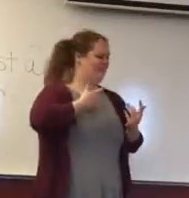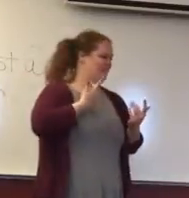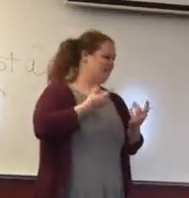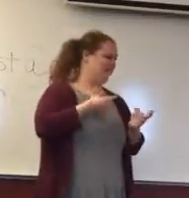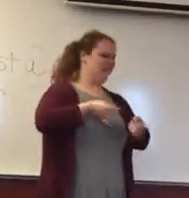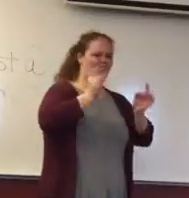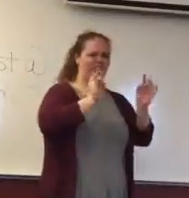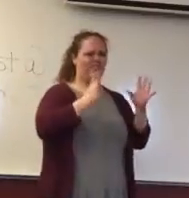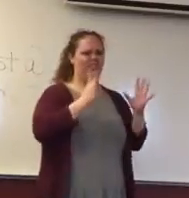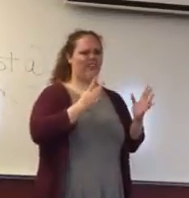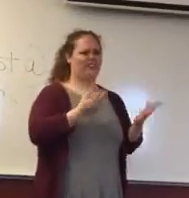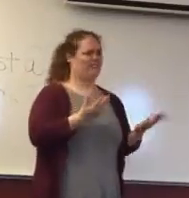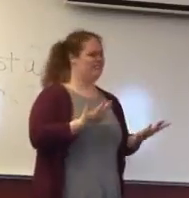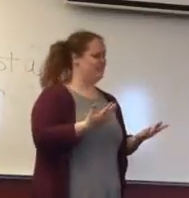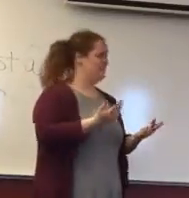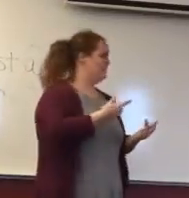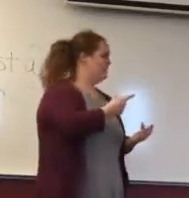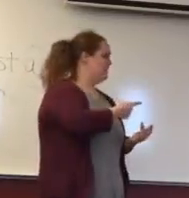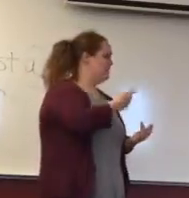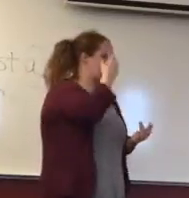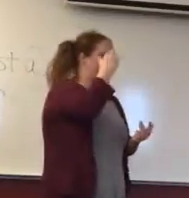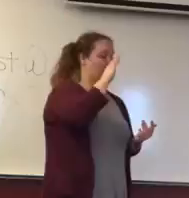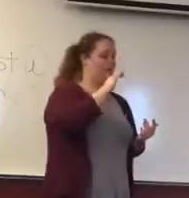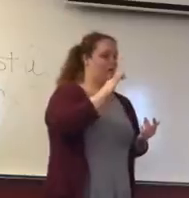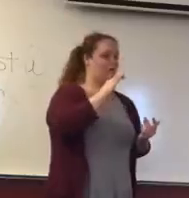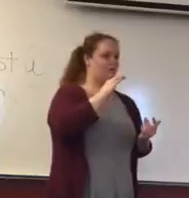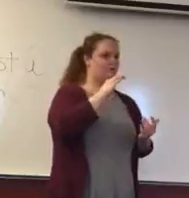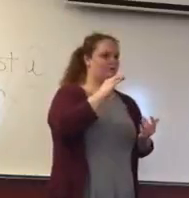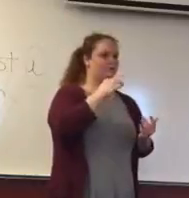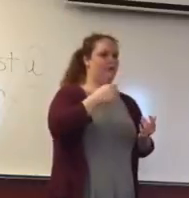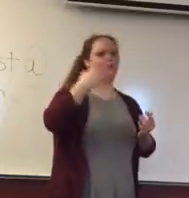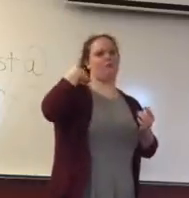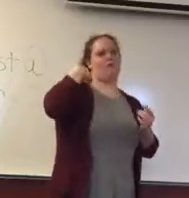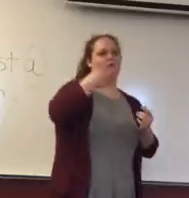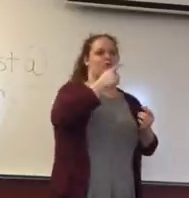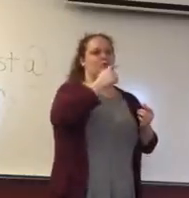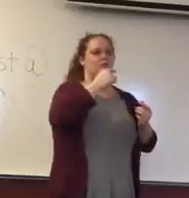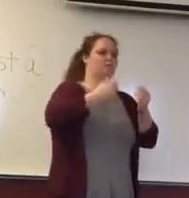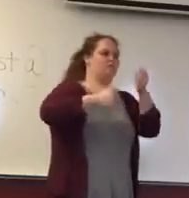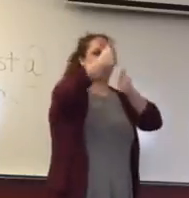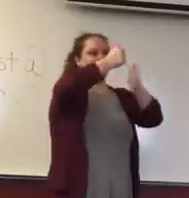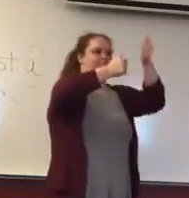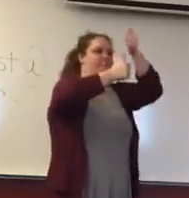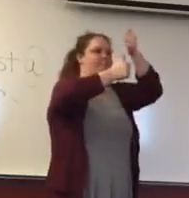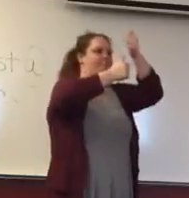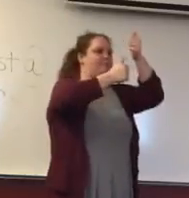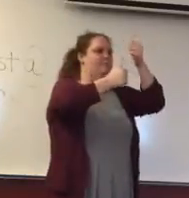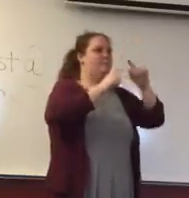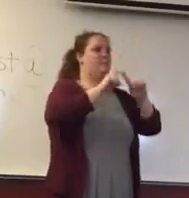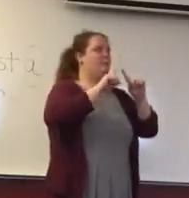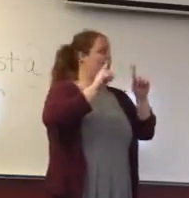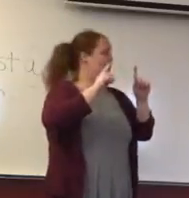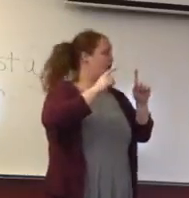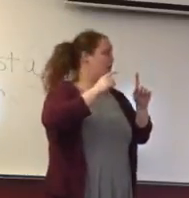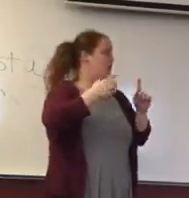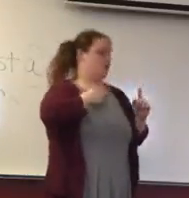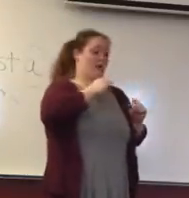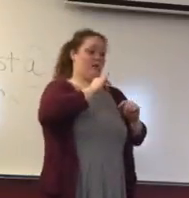the hierarchy is at CCEC, but like for me, the person that I would go to would be the service coordinator, because he's the one who does the one-on-ones with the residents